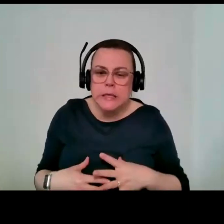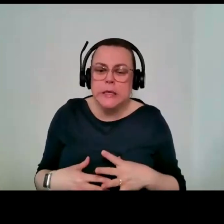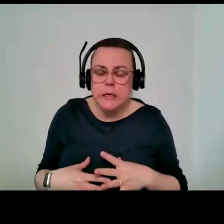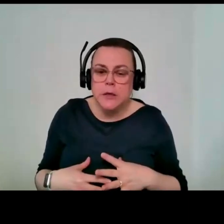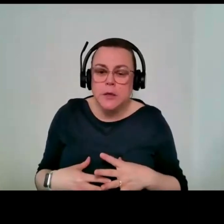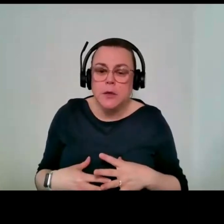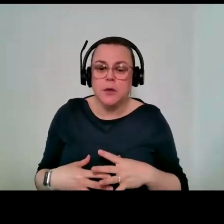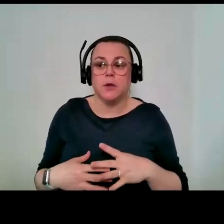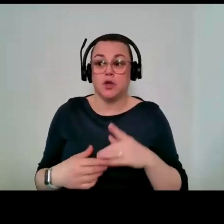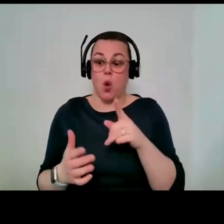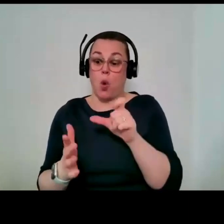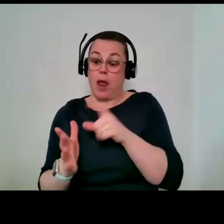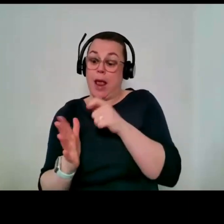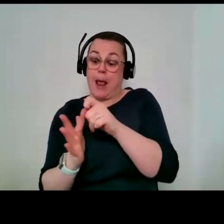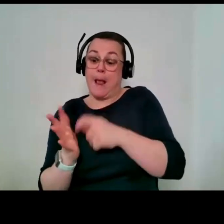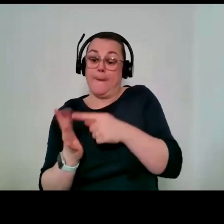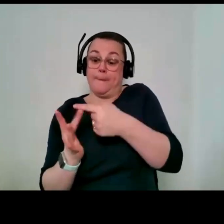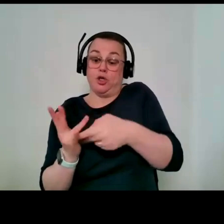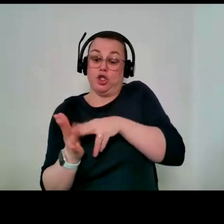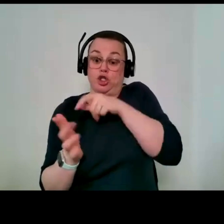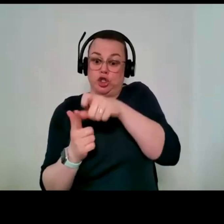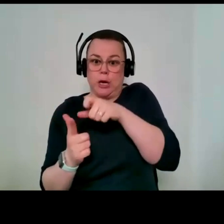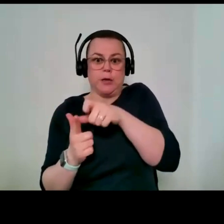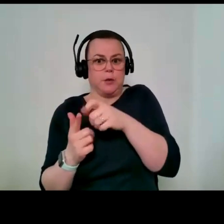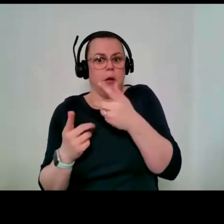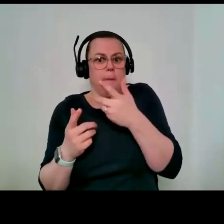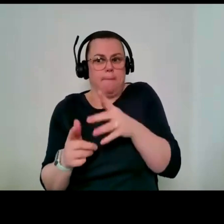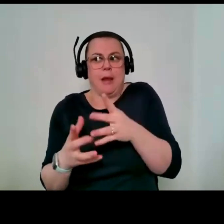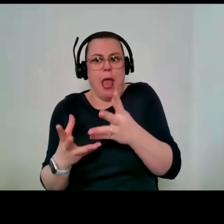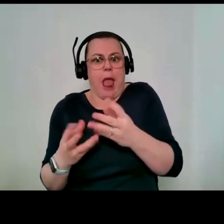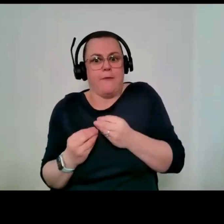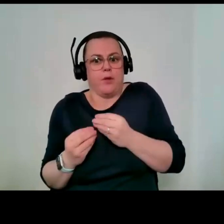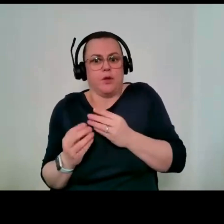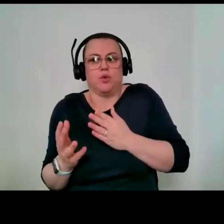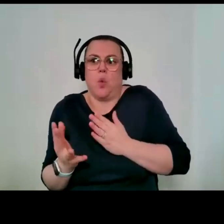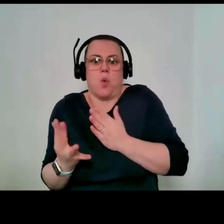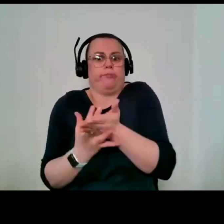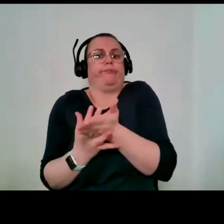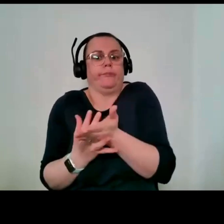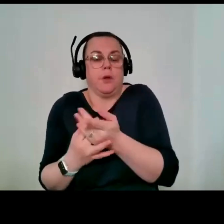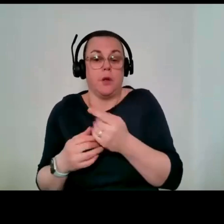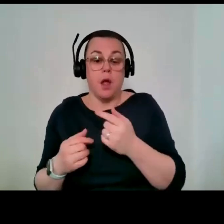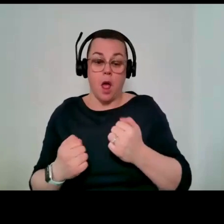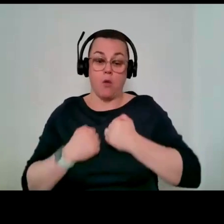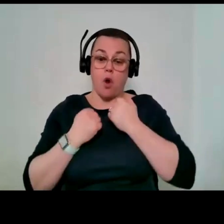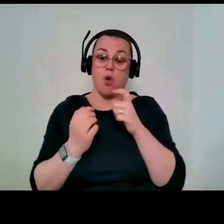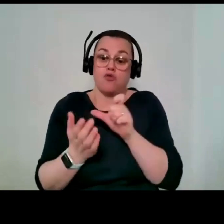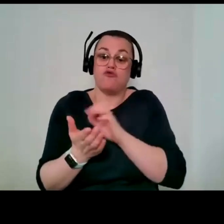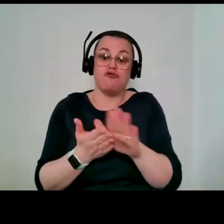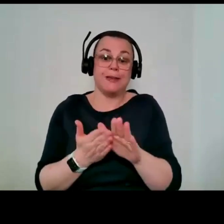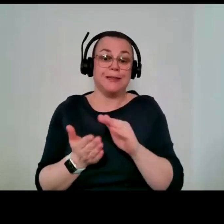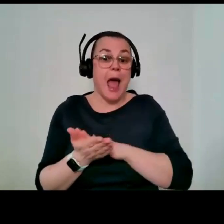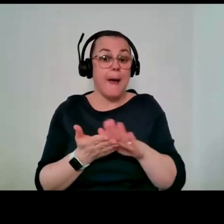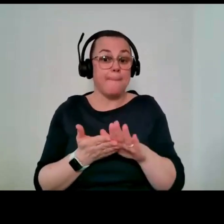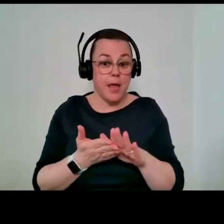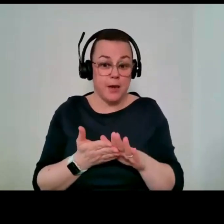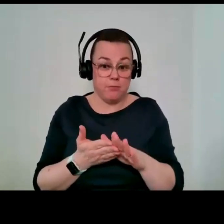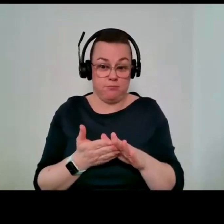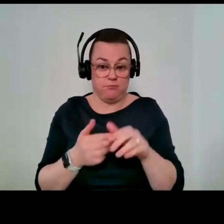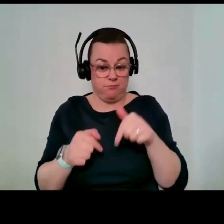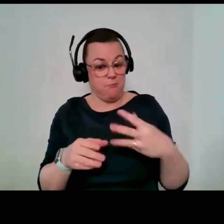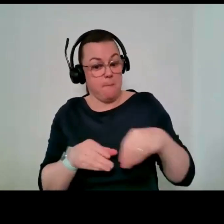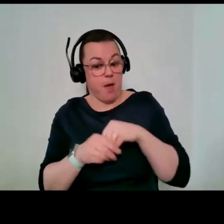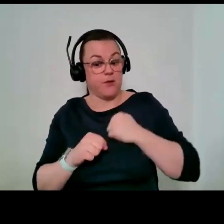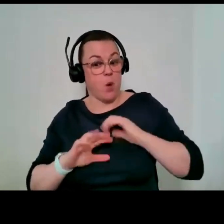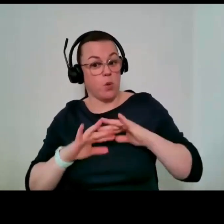has been quite a game changer in overcoming those barriers. And our very own Chris Hamlin, who's a member of the team here at CareScribe,